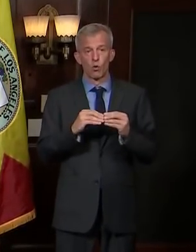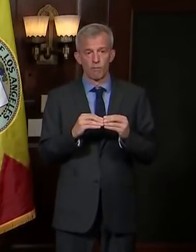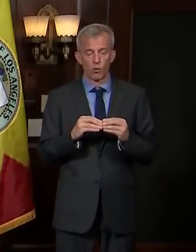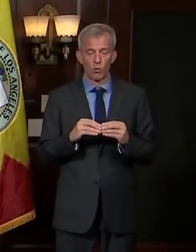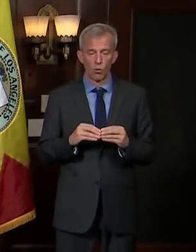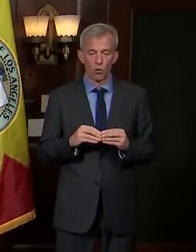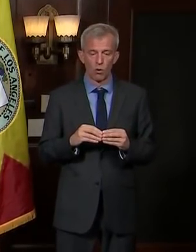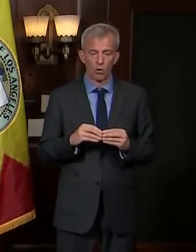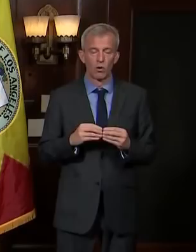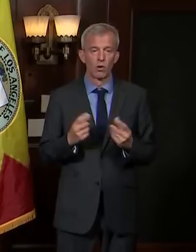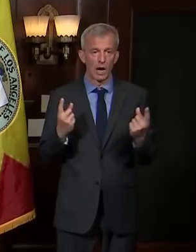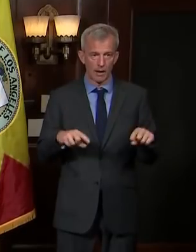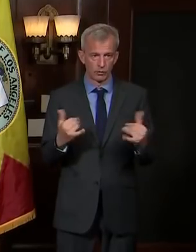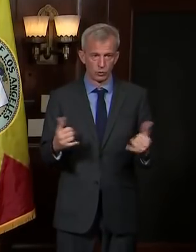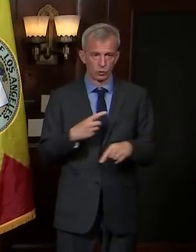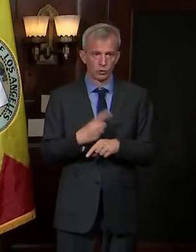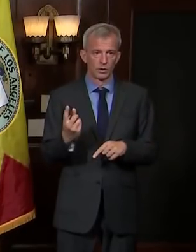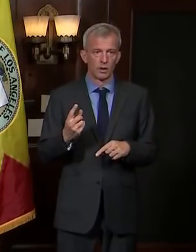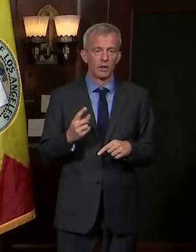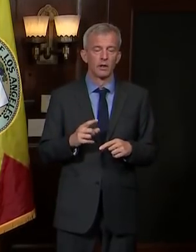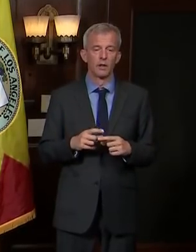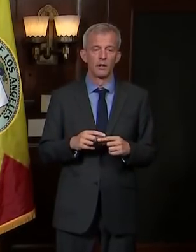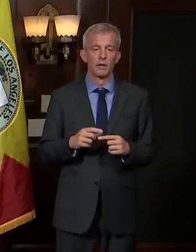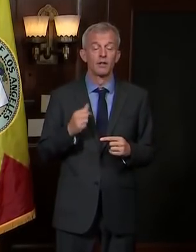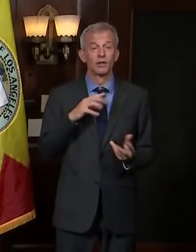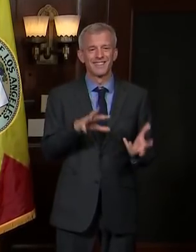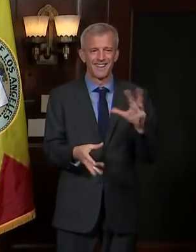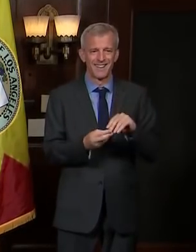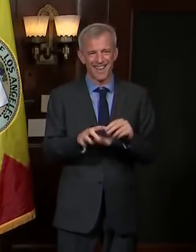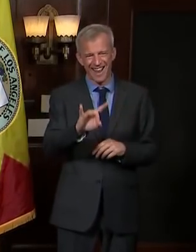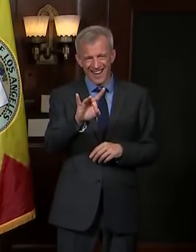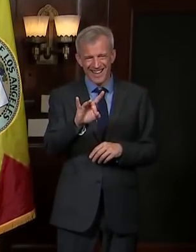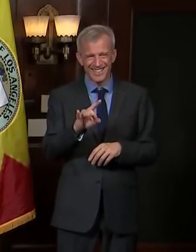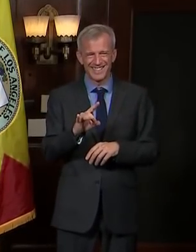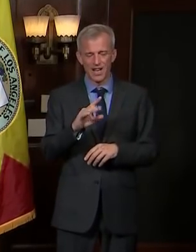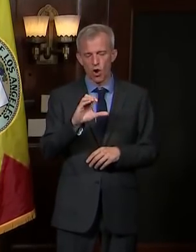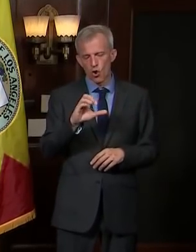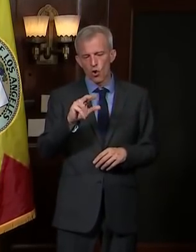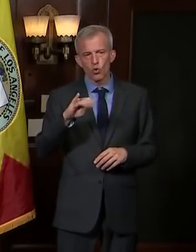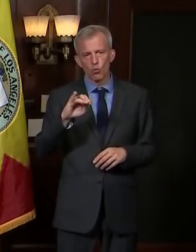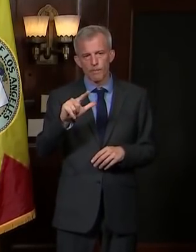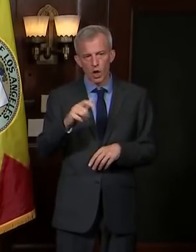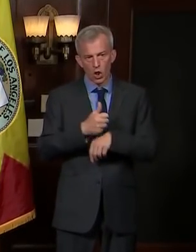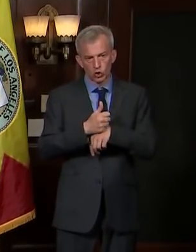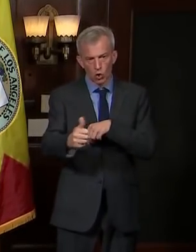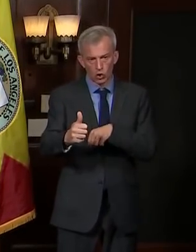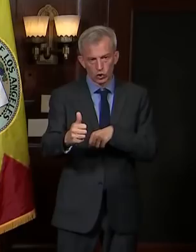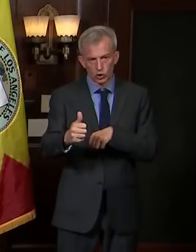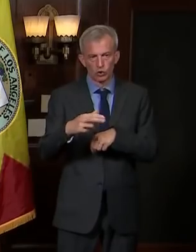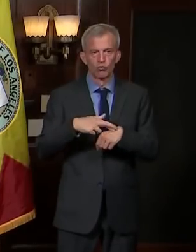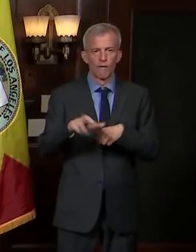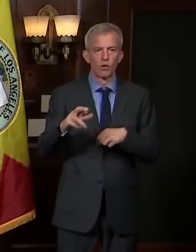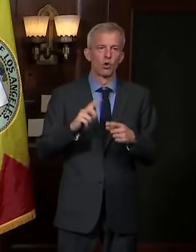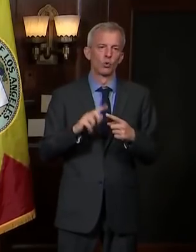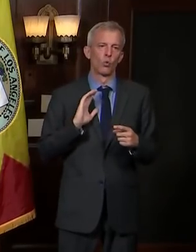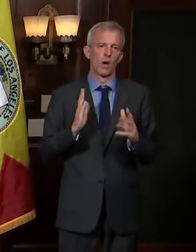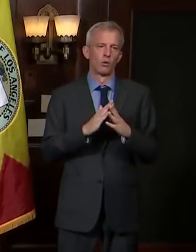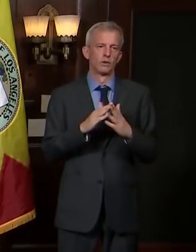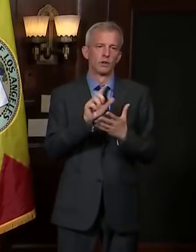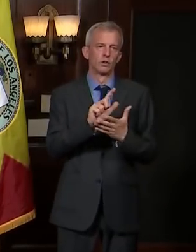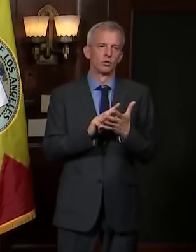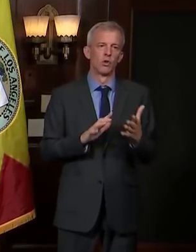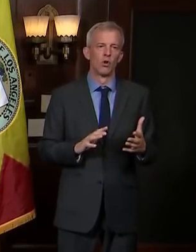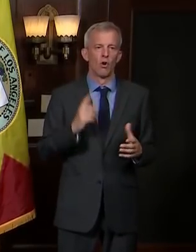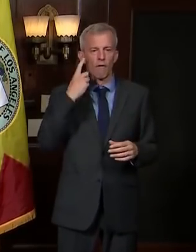the 4 I announced yesterday, bringing a total of 8 criminal charges that we have referred to our city attorney, 4 companies that are